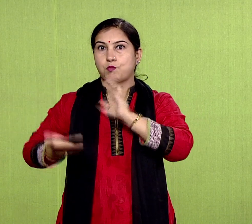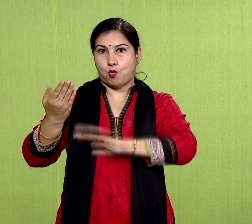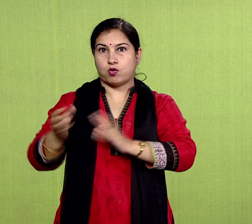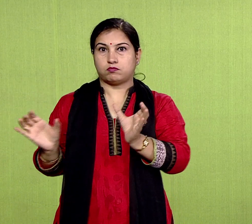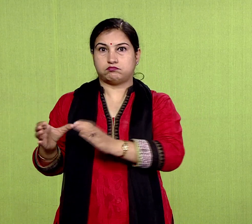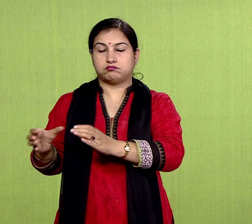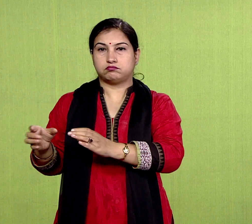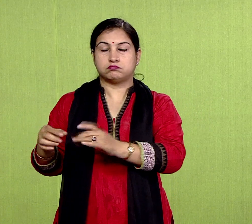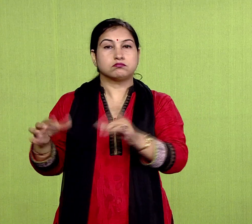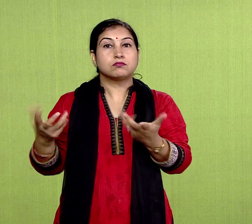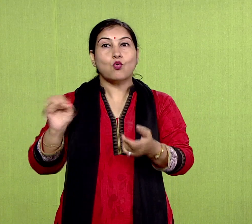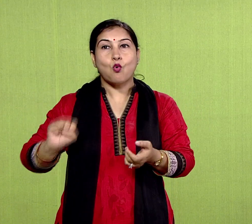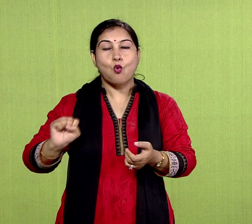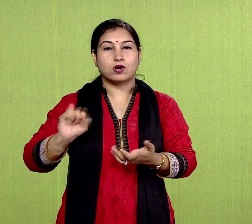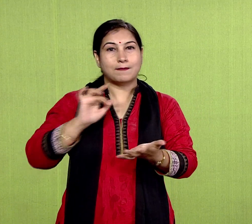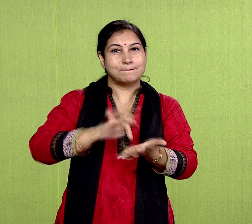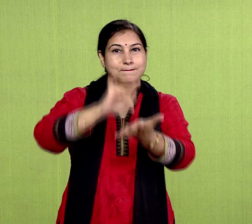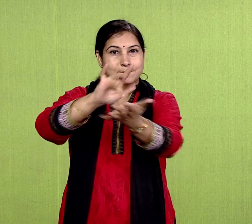The provinces